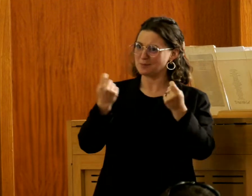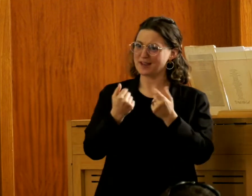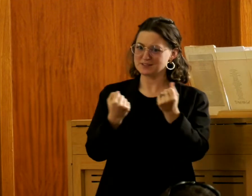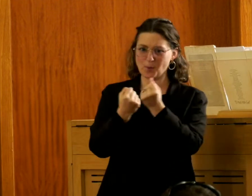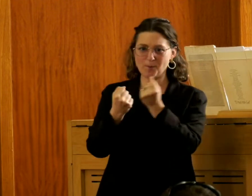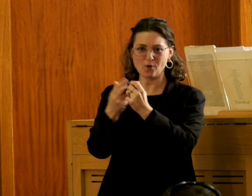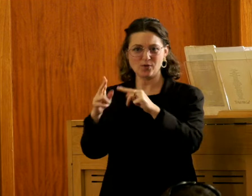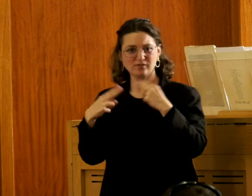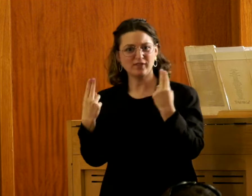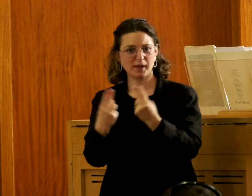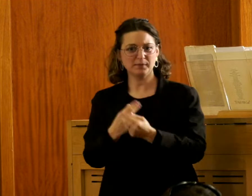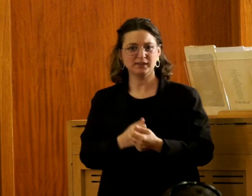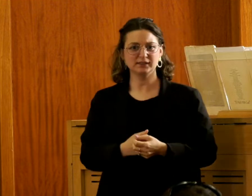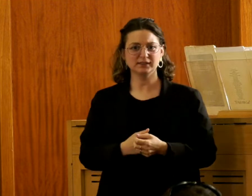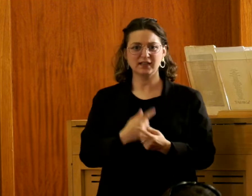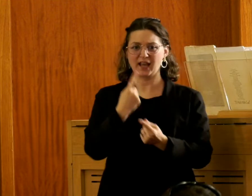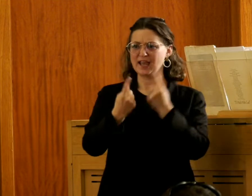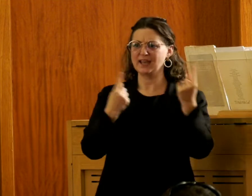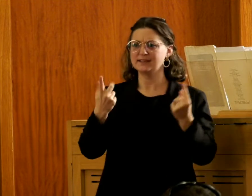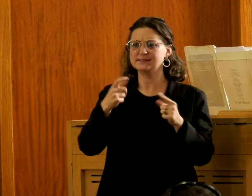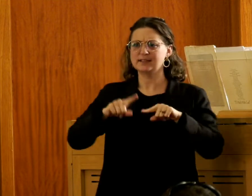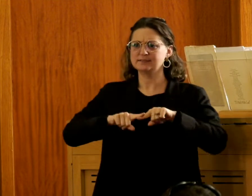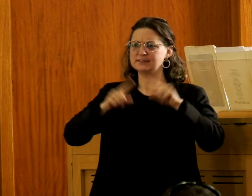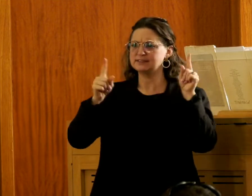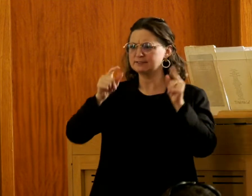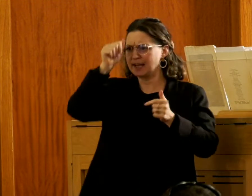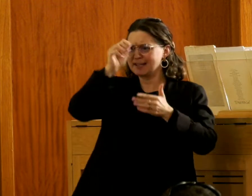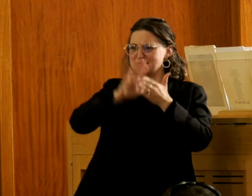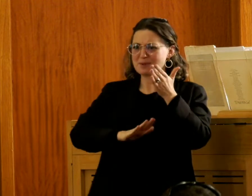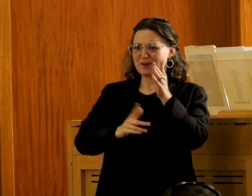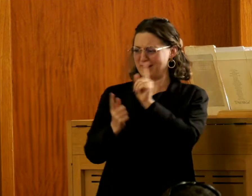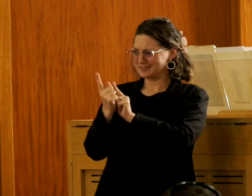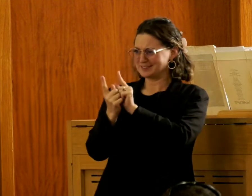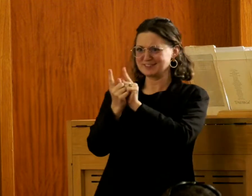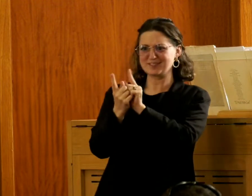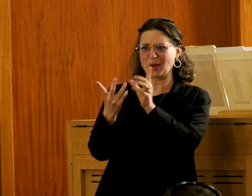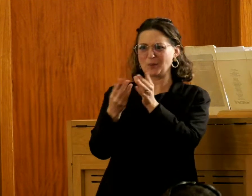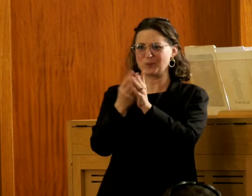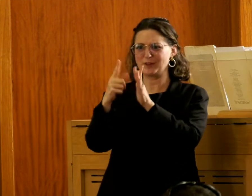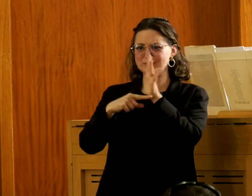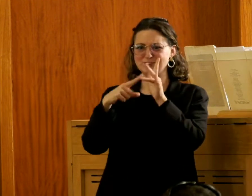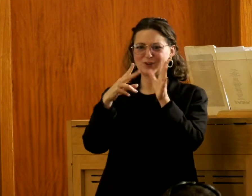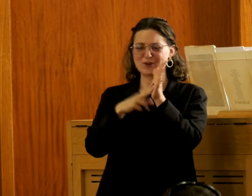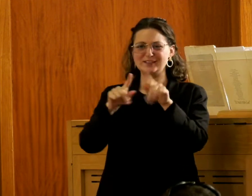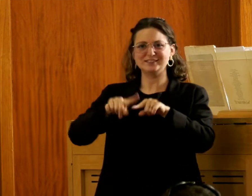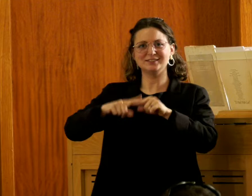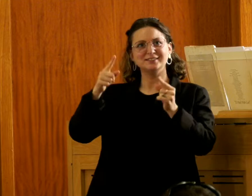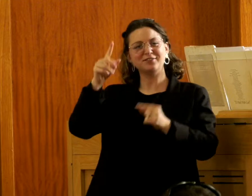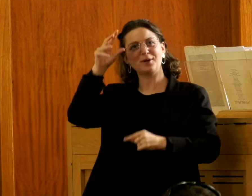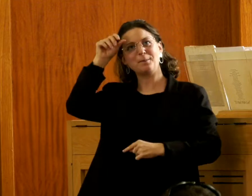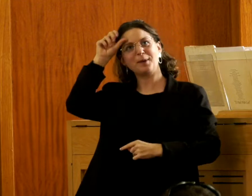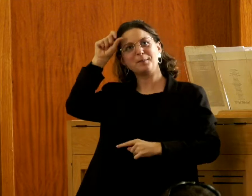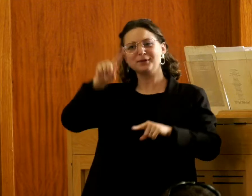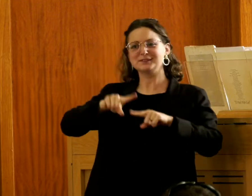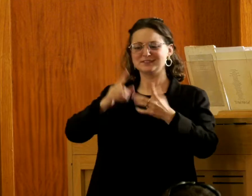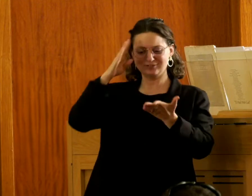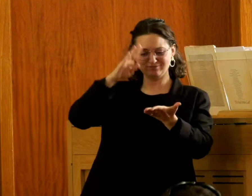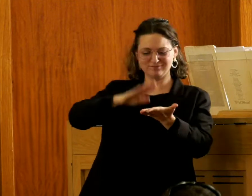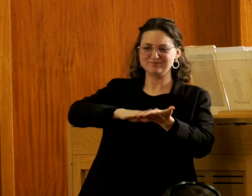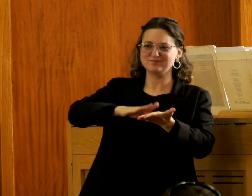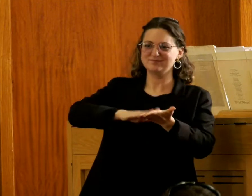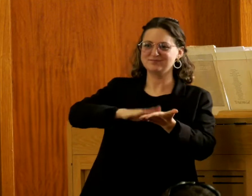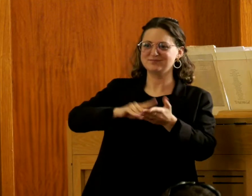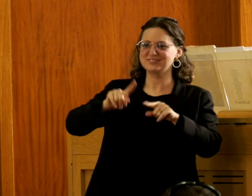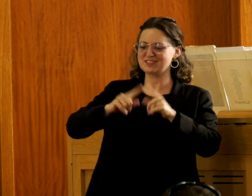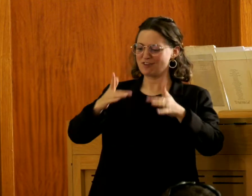will each have our own experiences of Joan's life and death with different memories, different feelings of